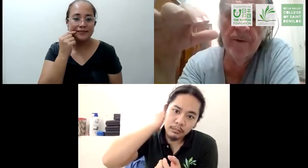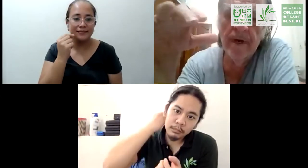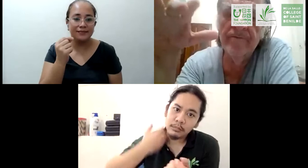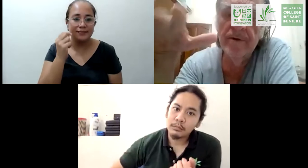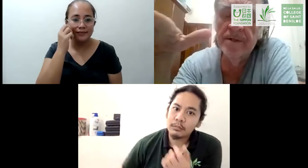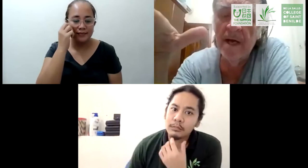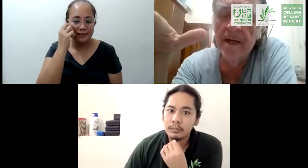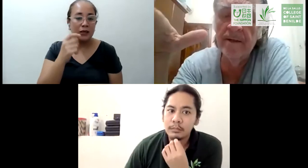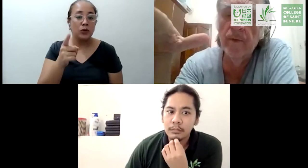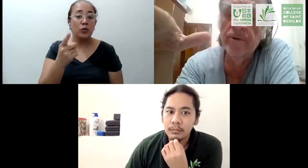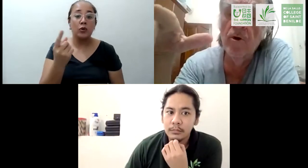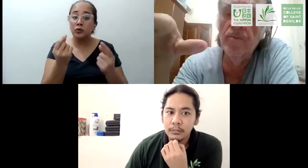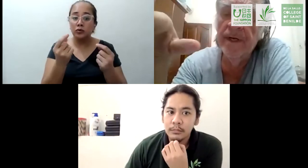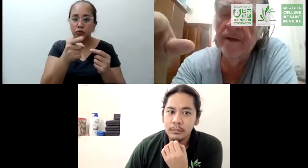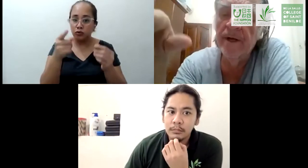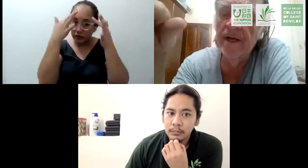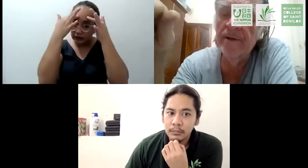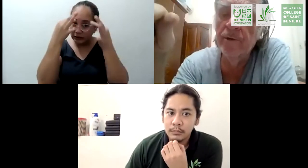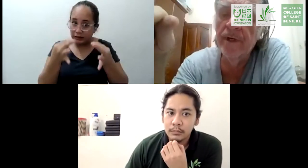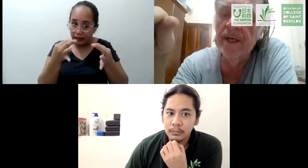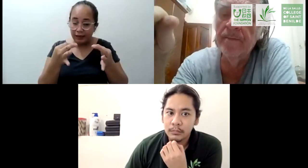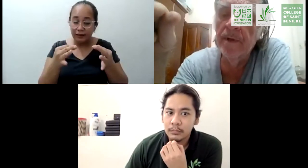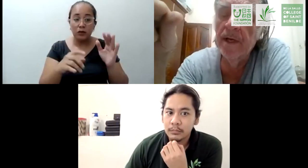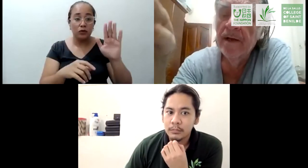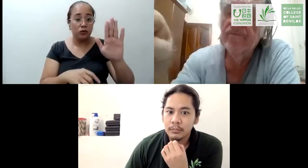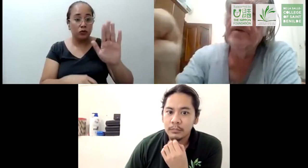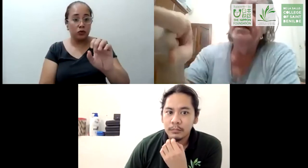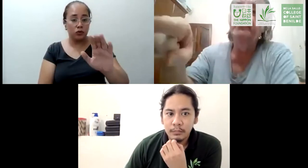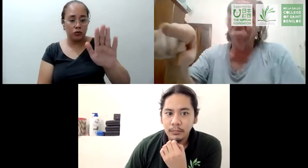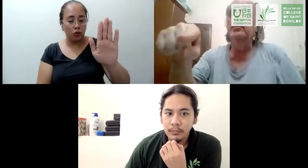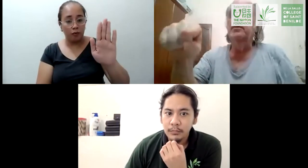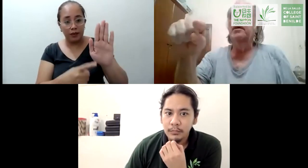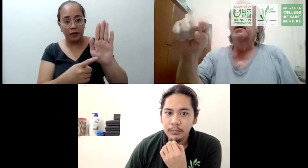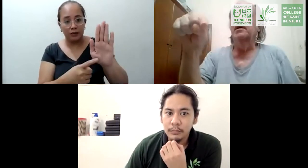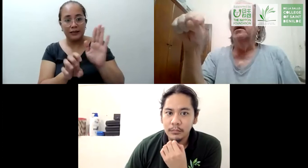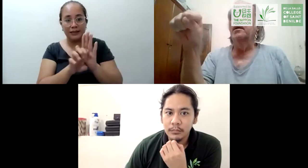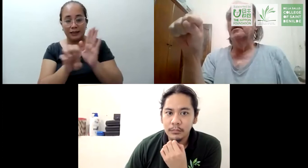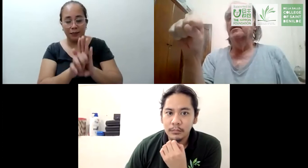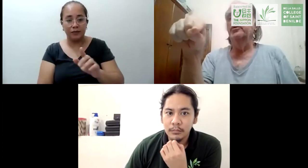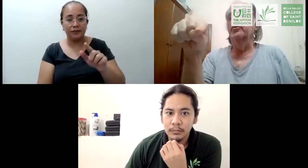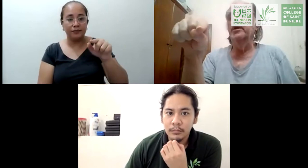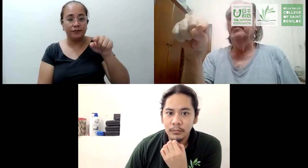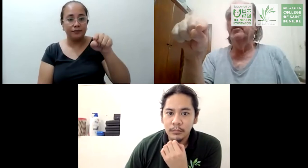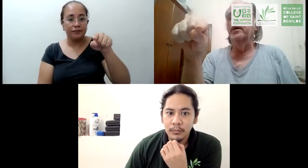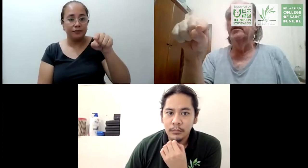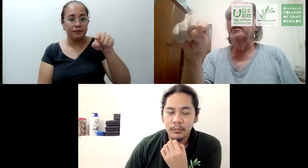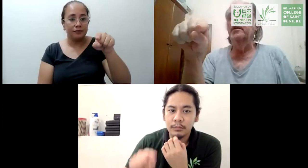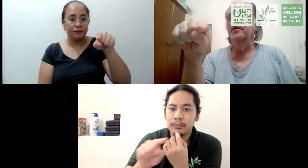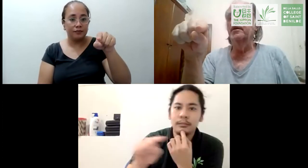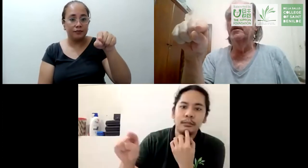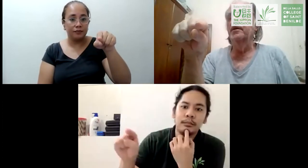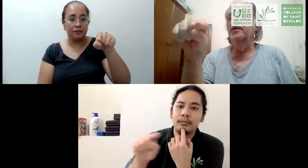So you have to decide when you're opening your hand, do you keep, for example, do you keep your